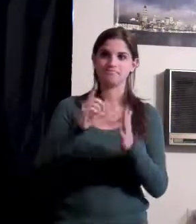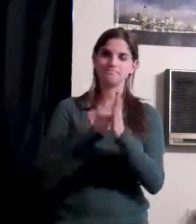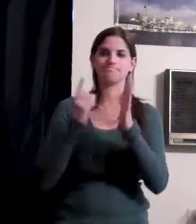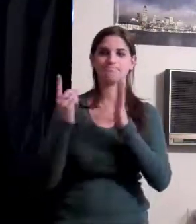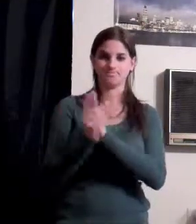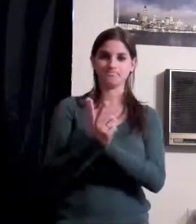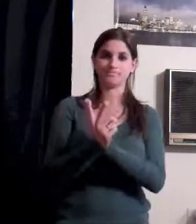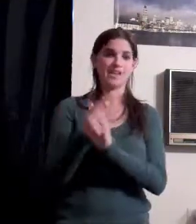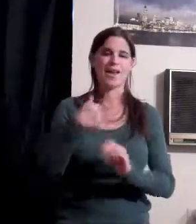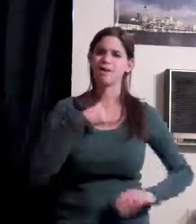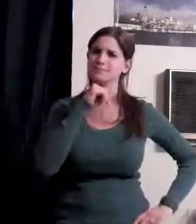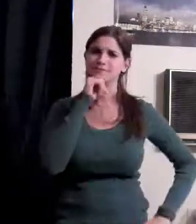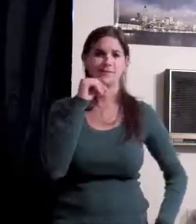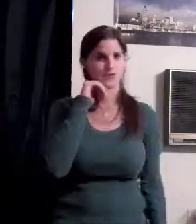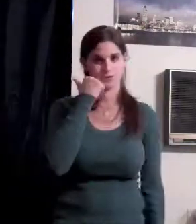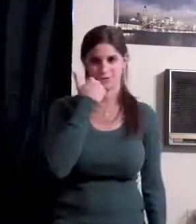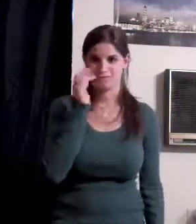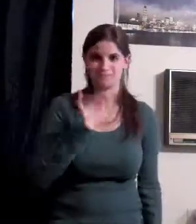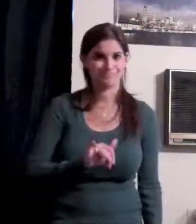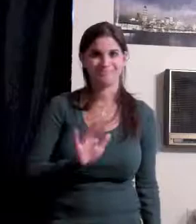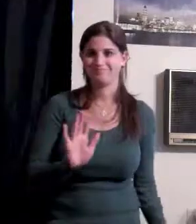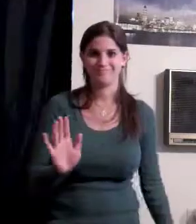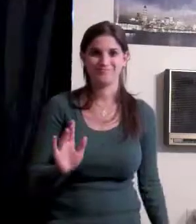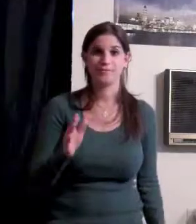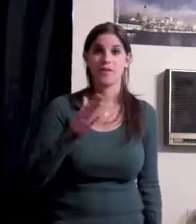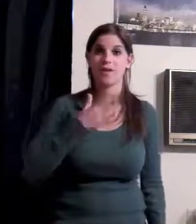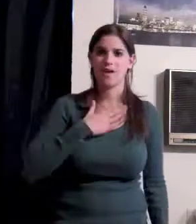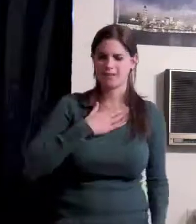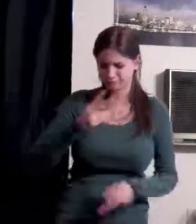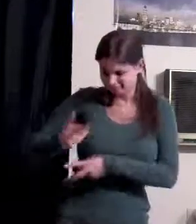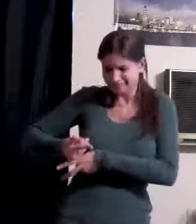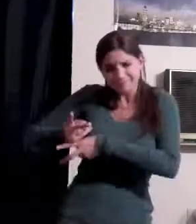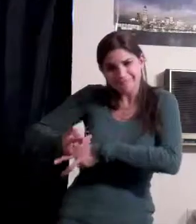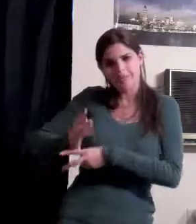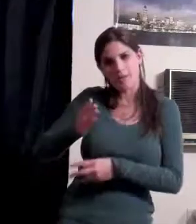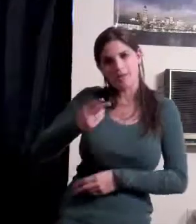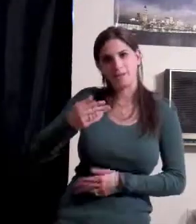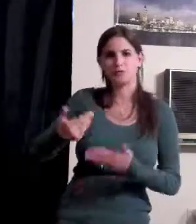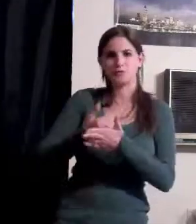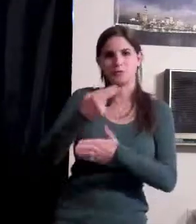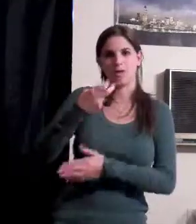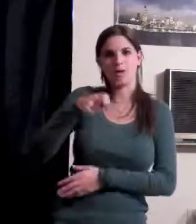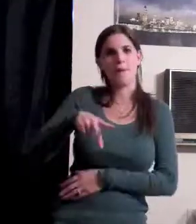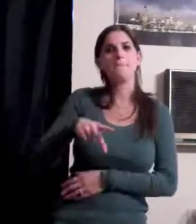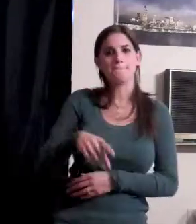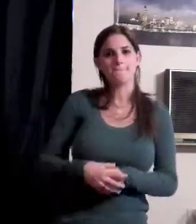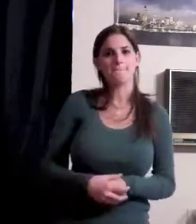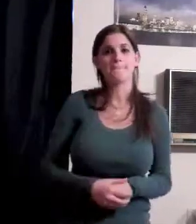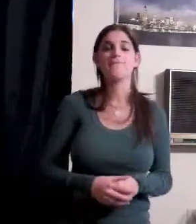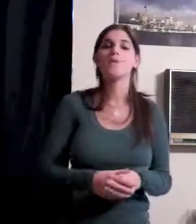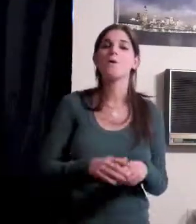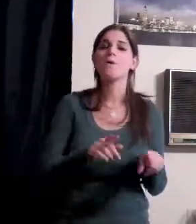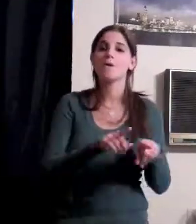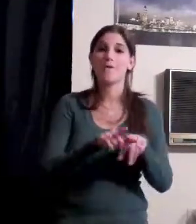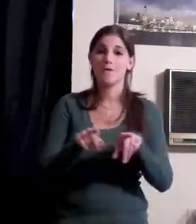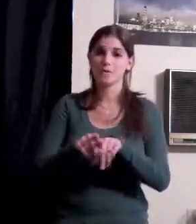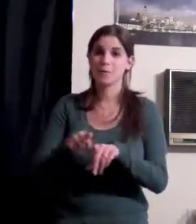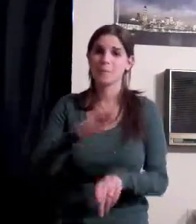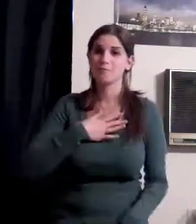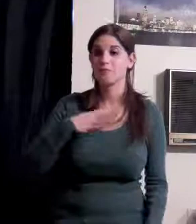going to take such good care of this new hip. But also, I intend to stick with the volunteering, which actually leads me to the biggest